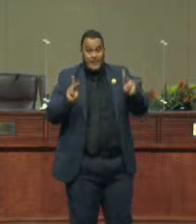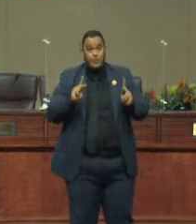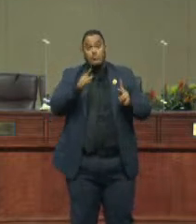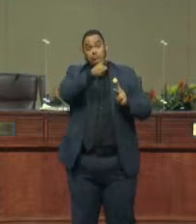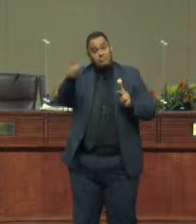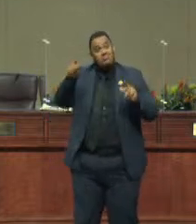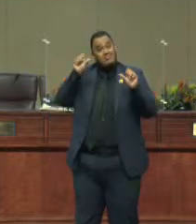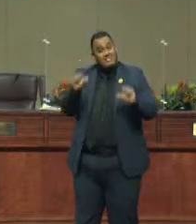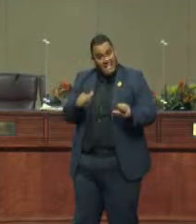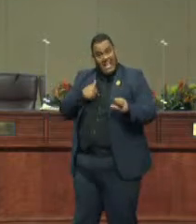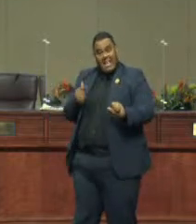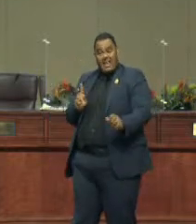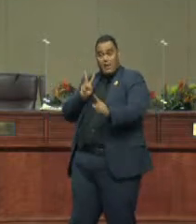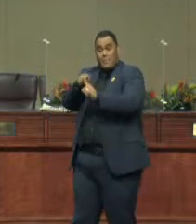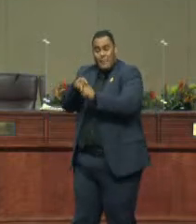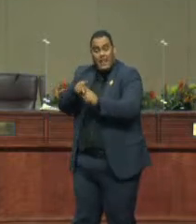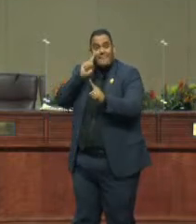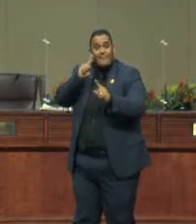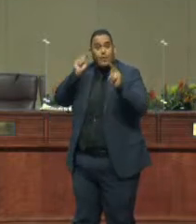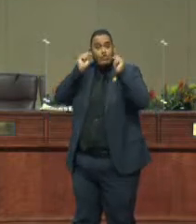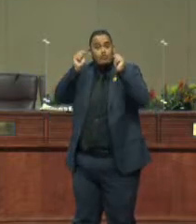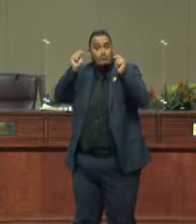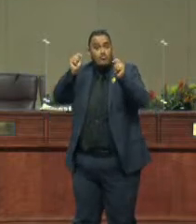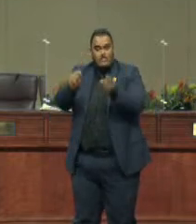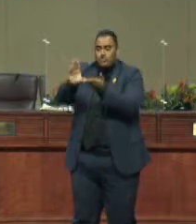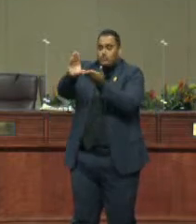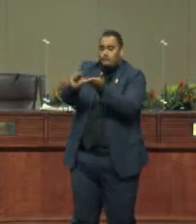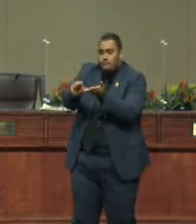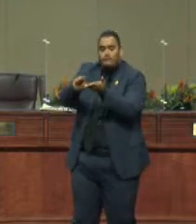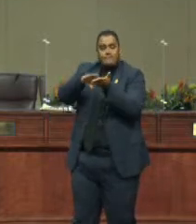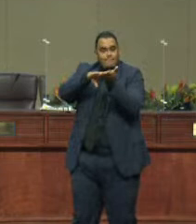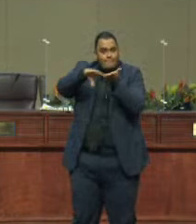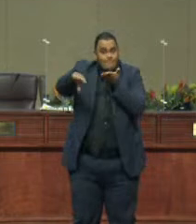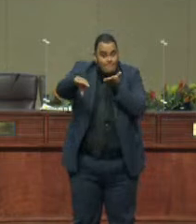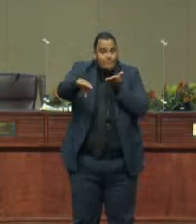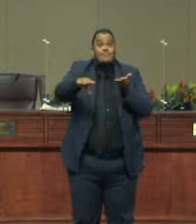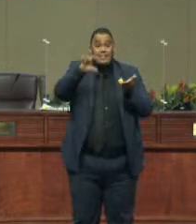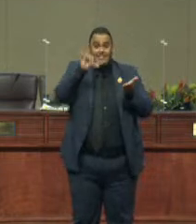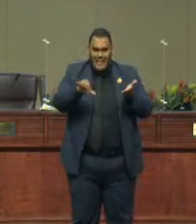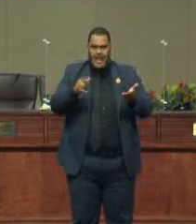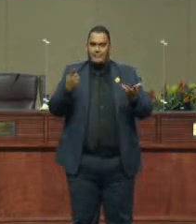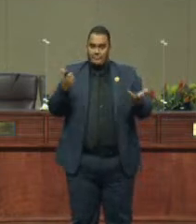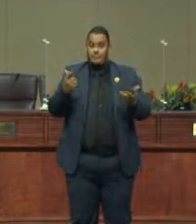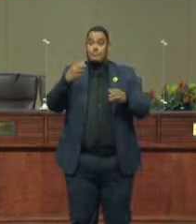Florida's program called Help is Here, the Help is Here